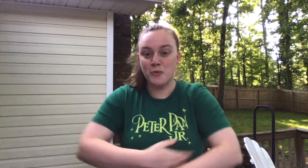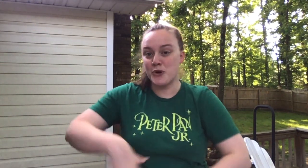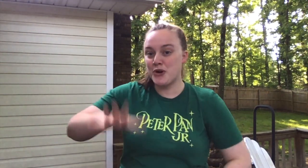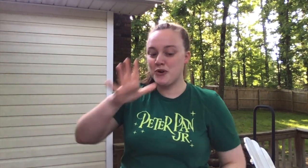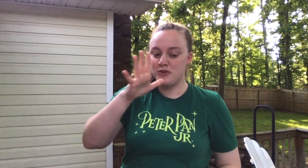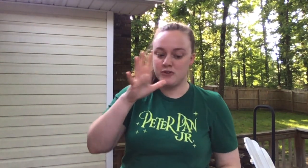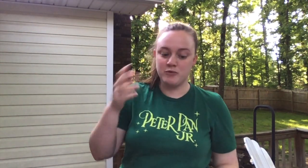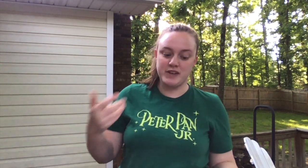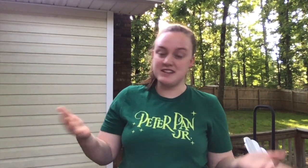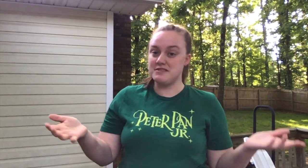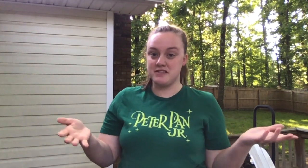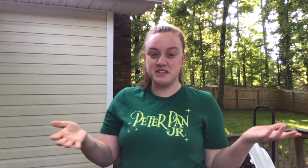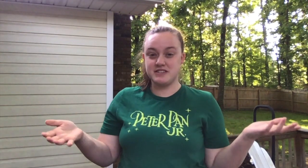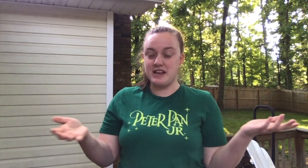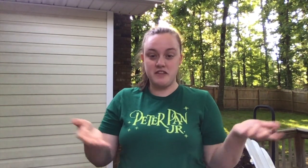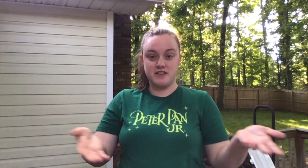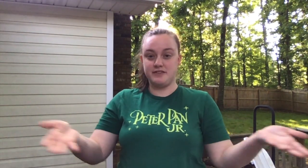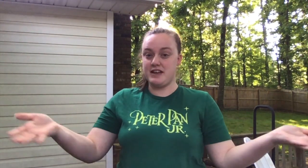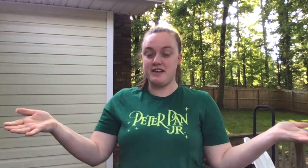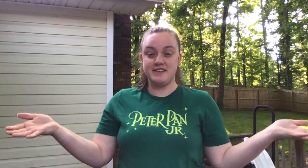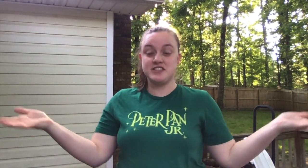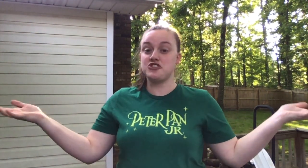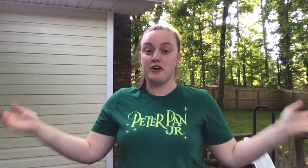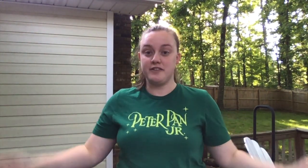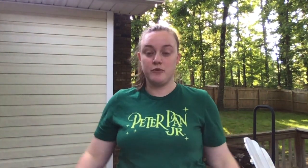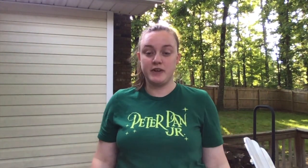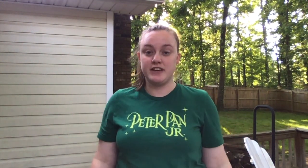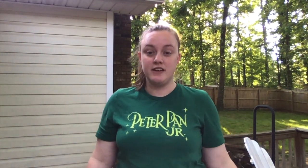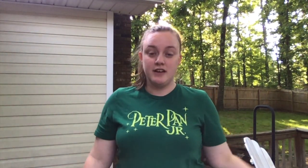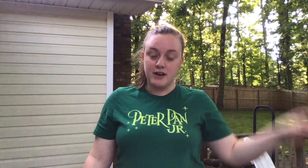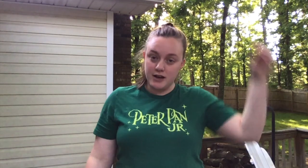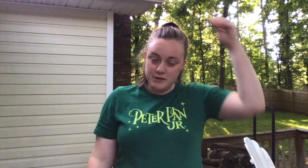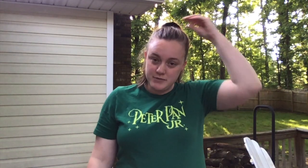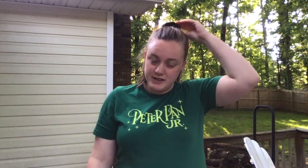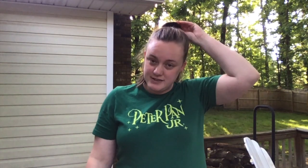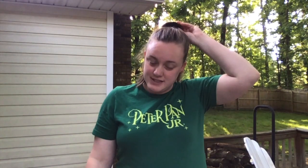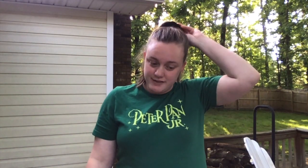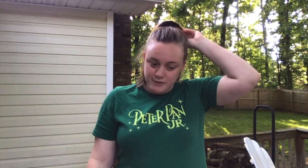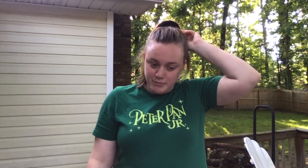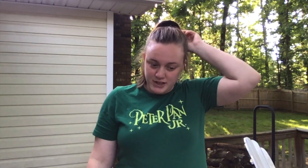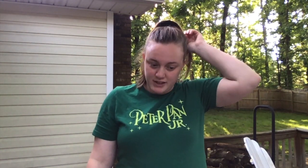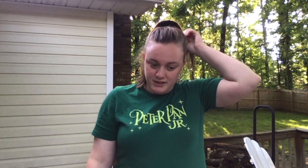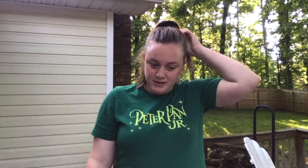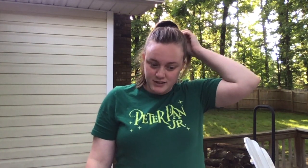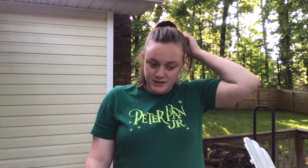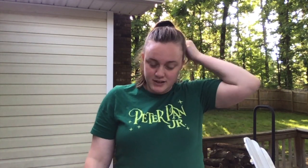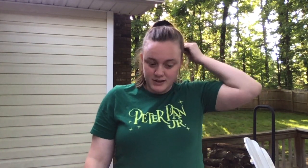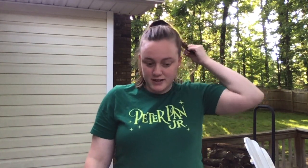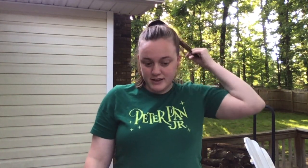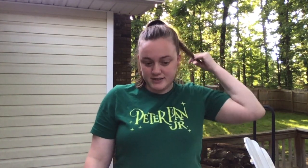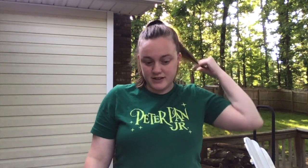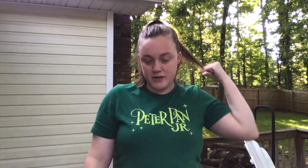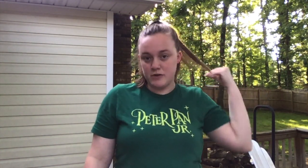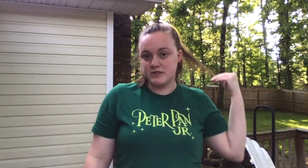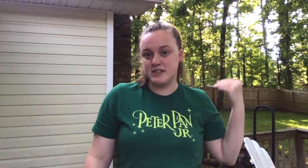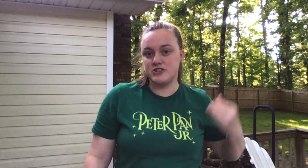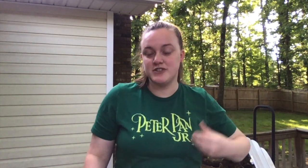Or we can, let's say that it's a son. We can, instead of it being a son, I'll teach you the